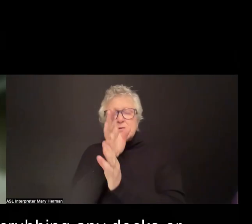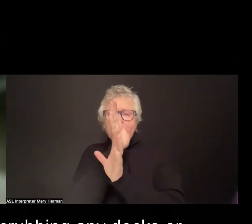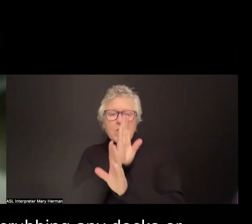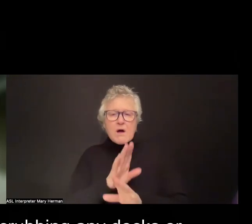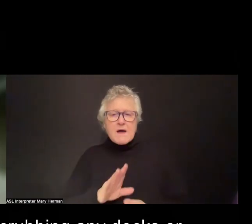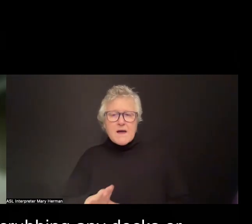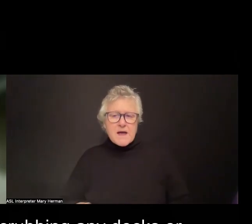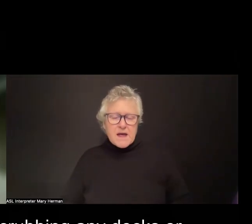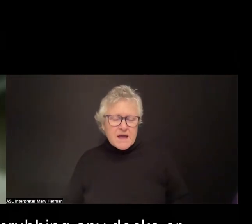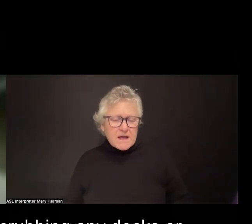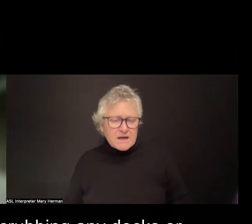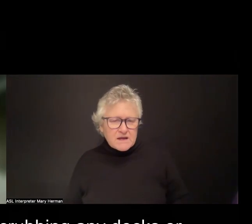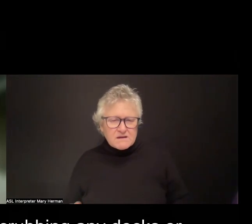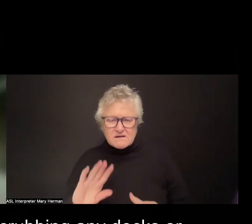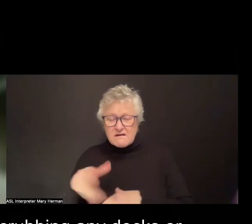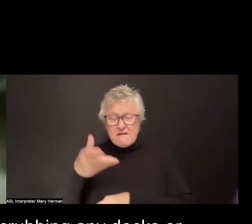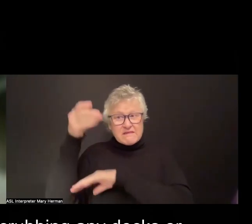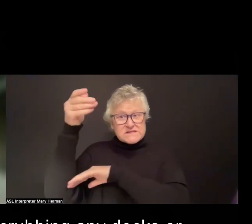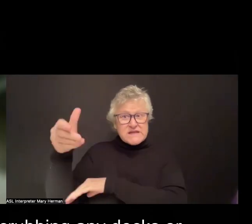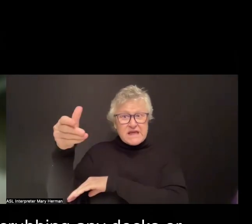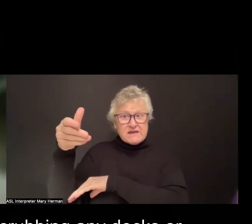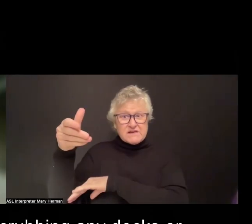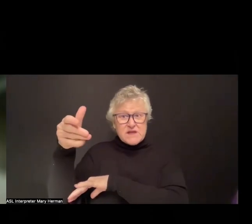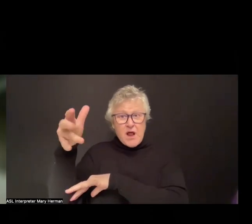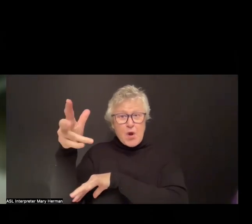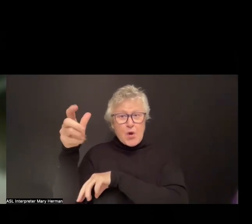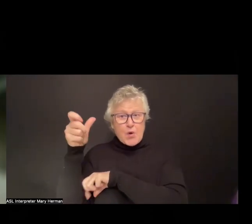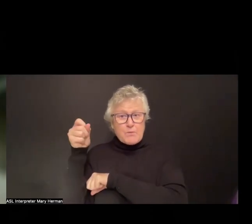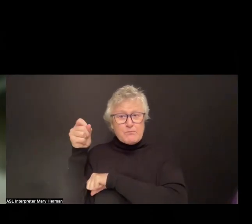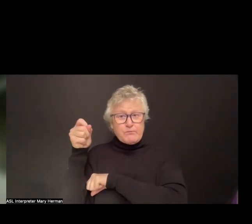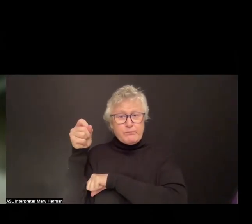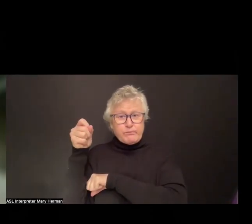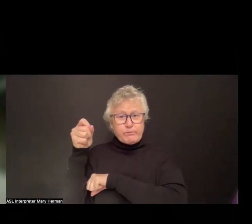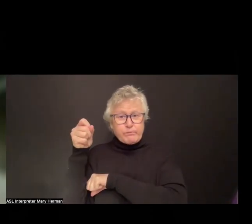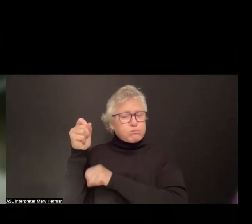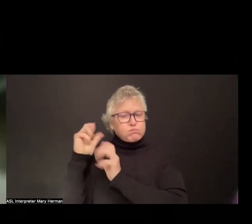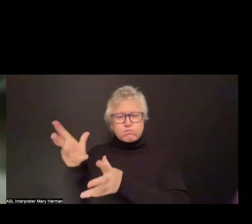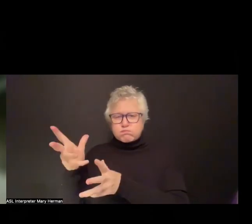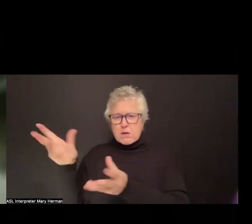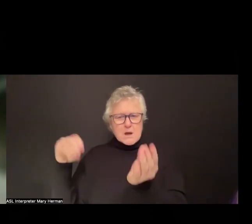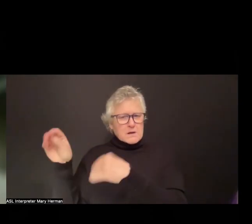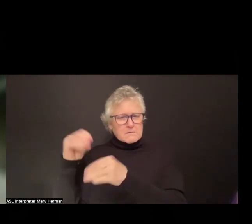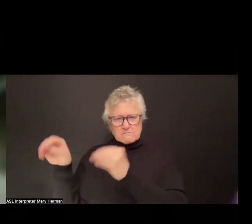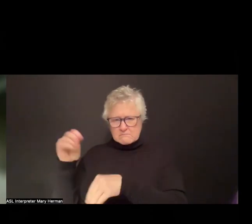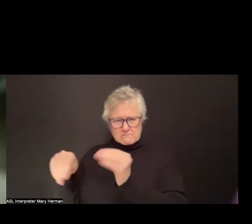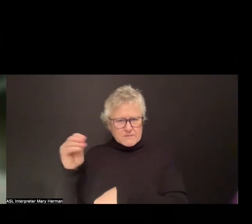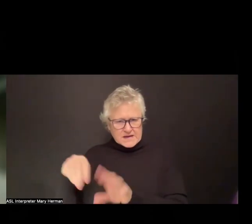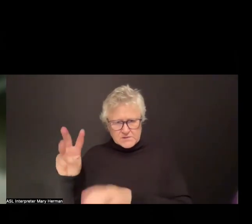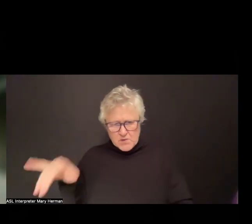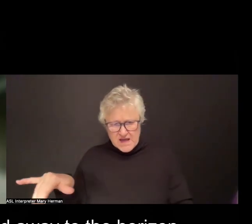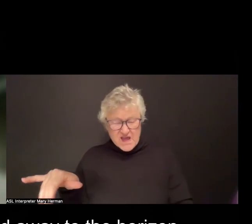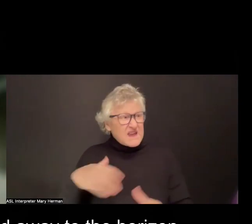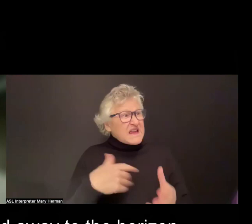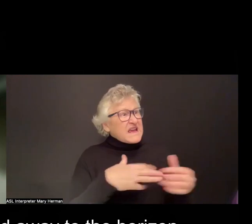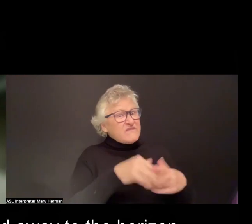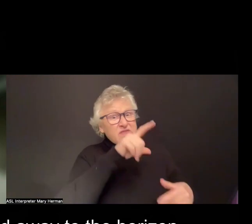No bent-over boys scrubbing any decks or barefoot figures climbing rigging silhouetted by the sun. Even the gulls were quiet.